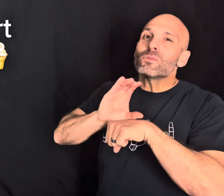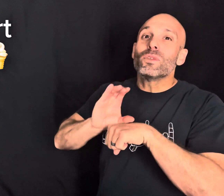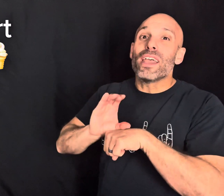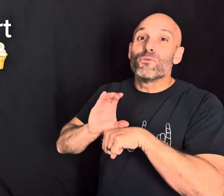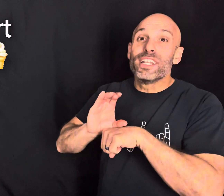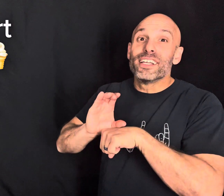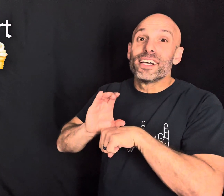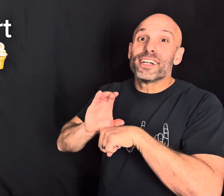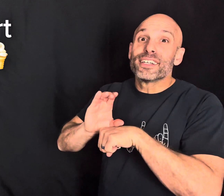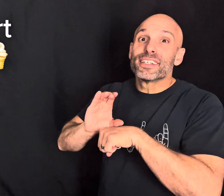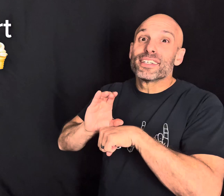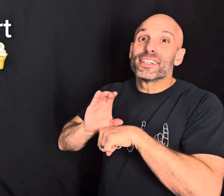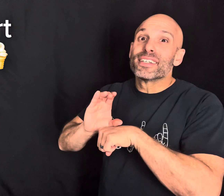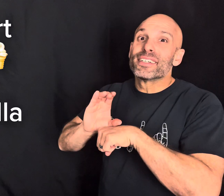and vanilla,